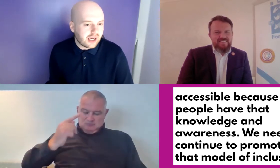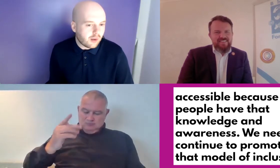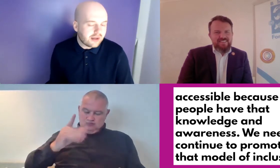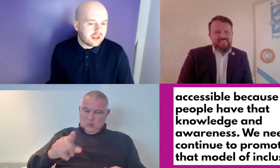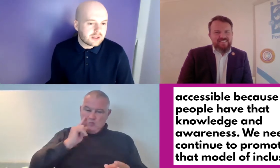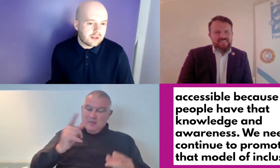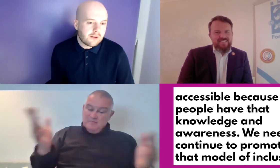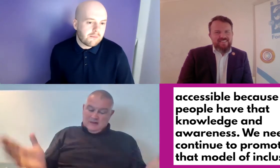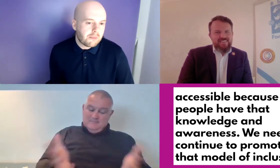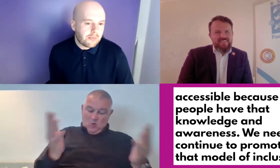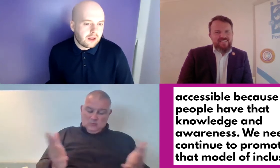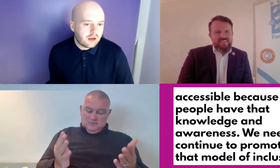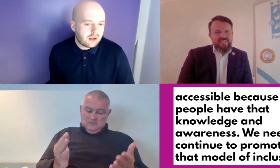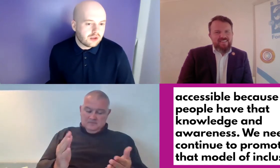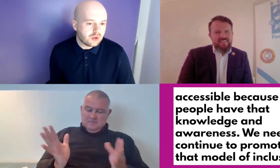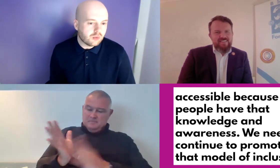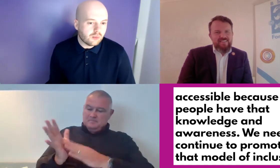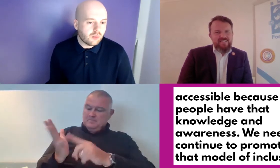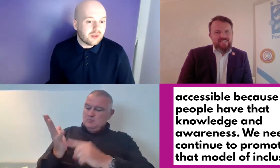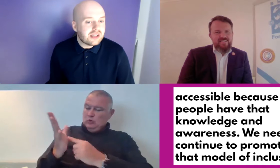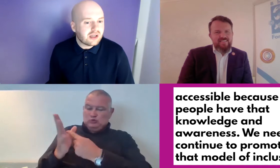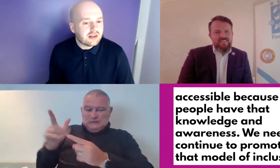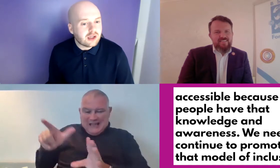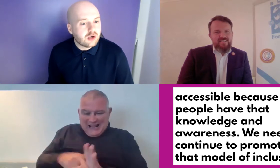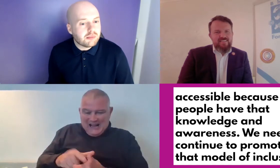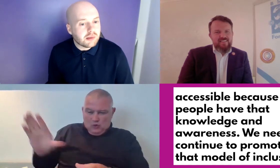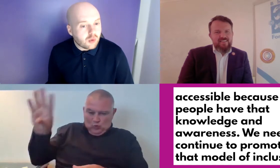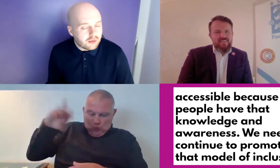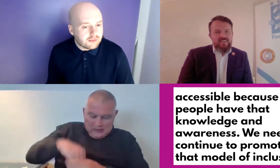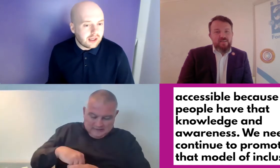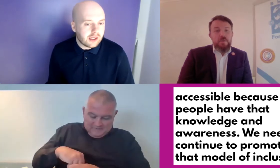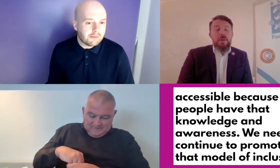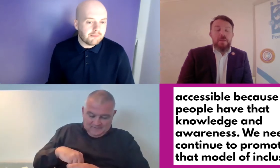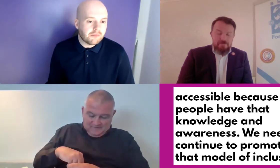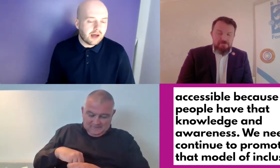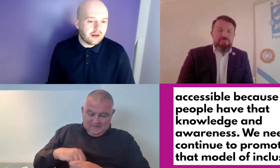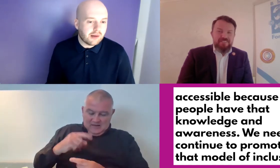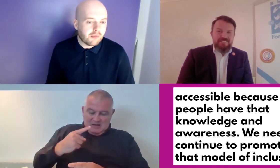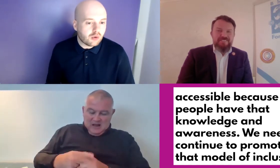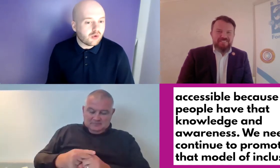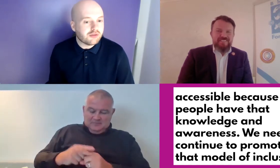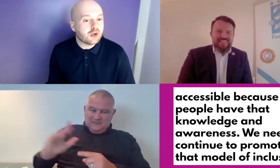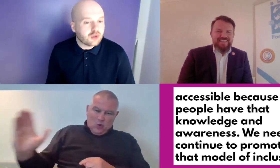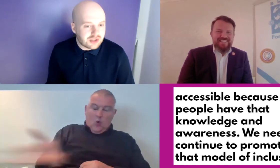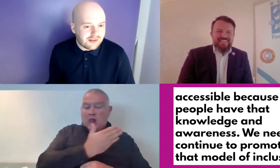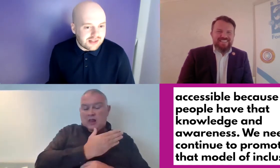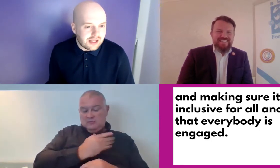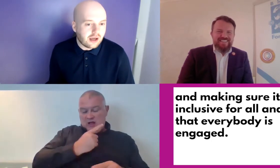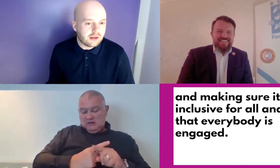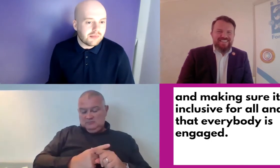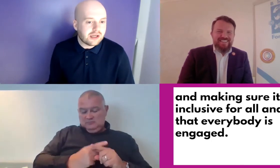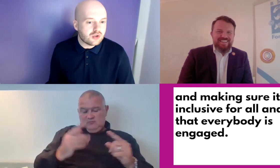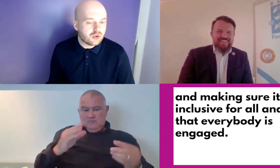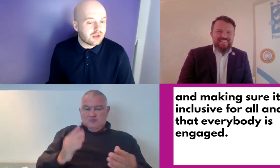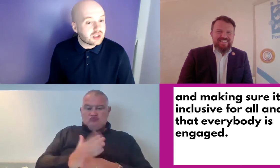and awareness. So we need to continue to promote that model of inclusivity